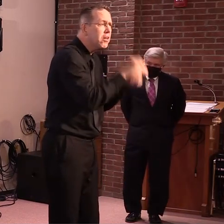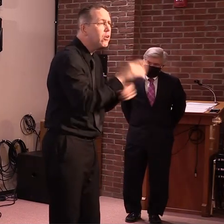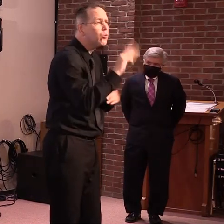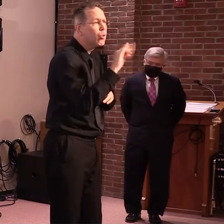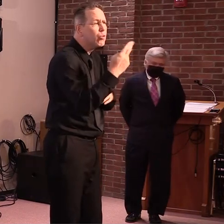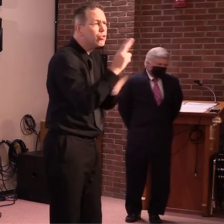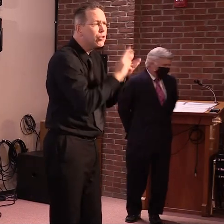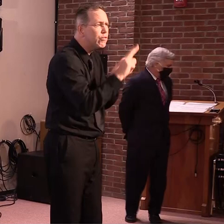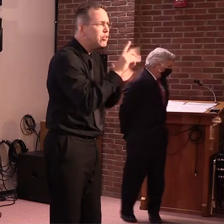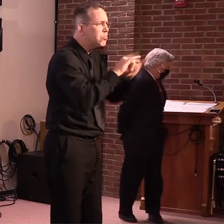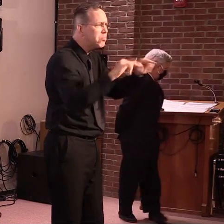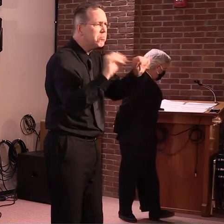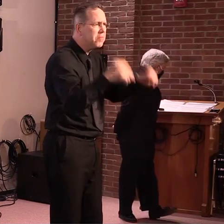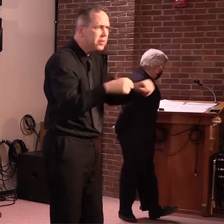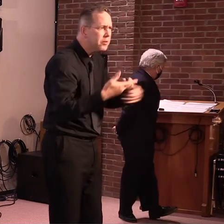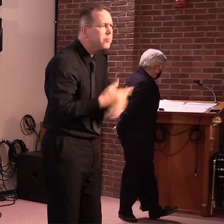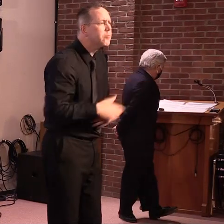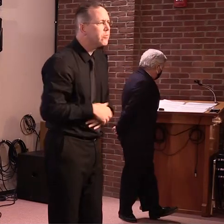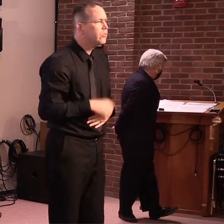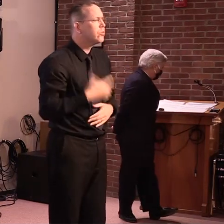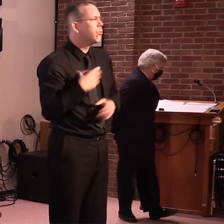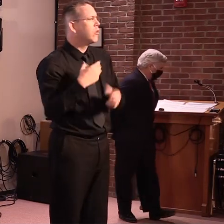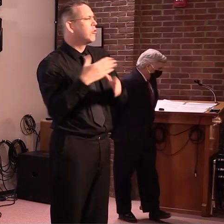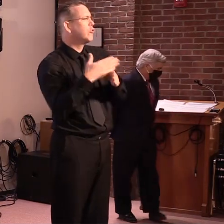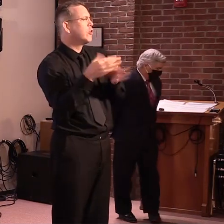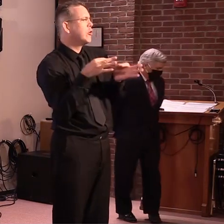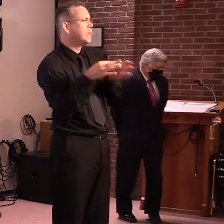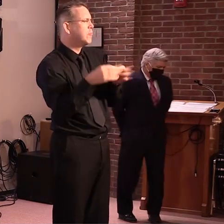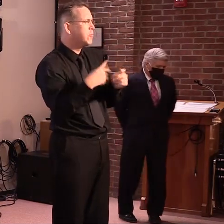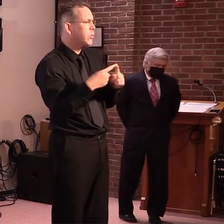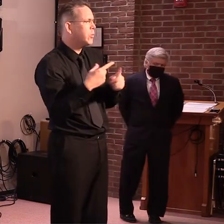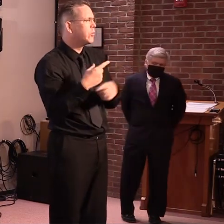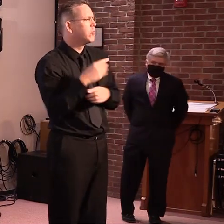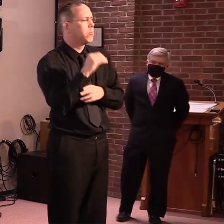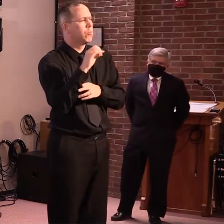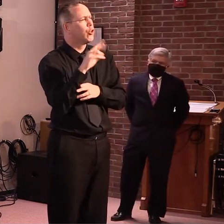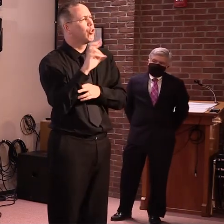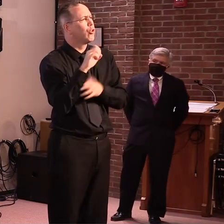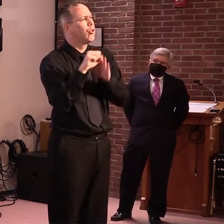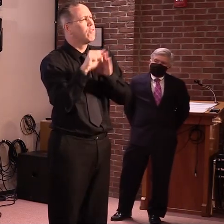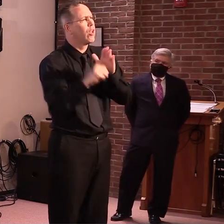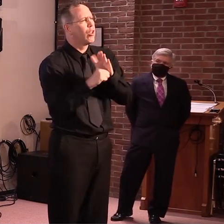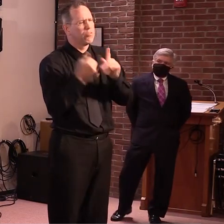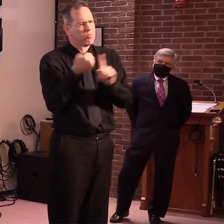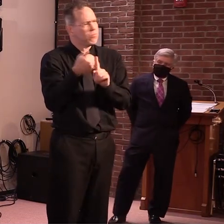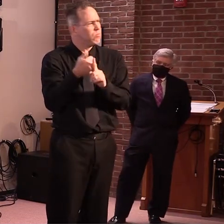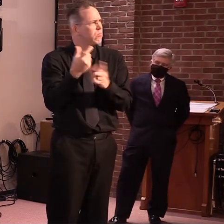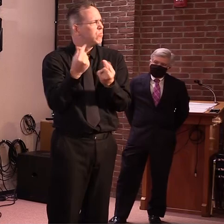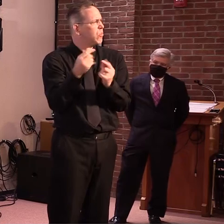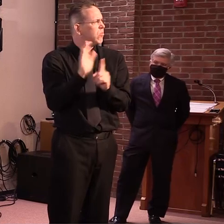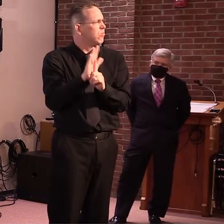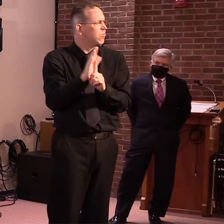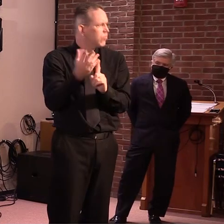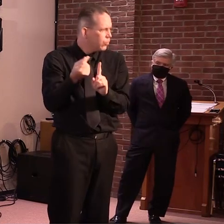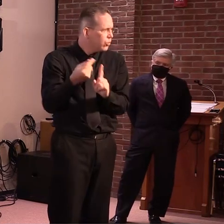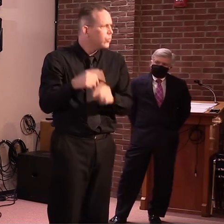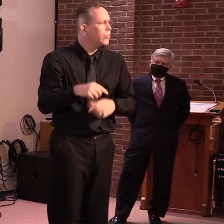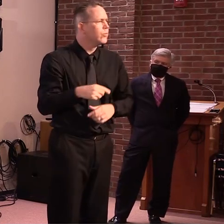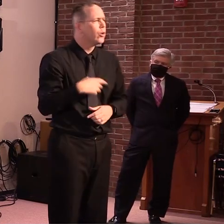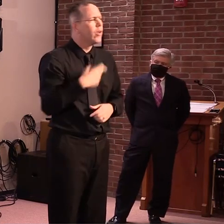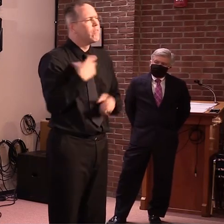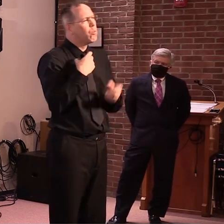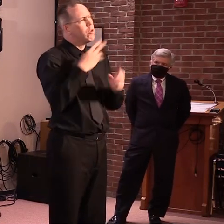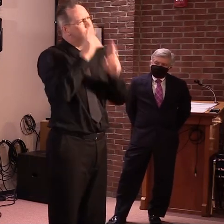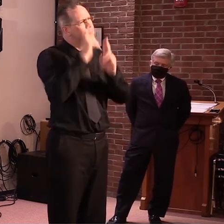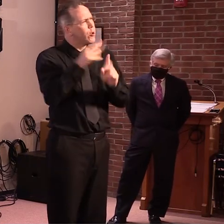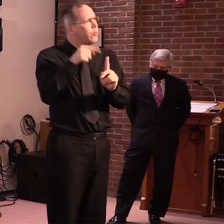I want to share a bit about the McClures and the McClure Foundation. It's been such a privilege to get to know them and work with them. The